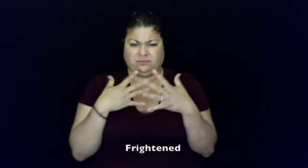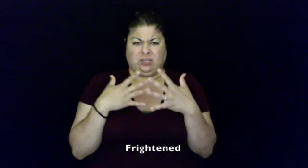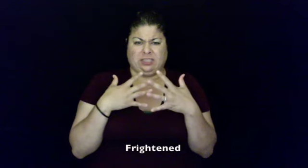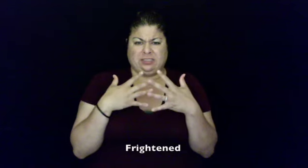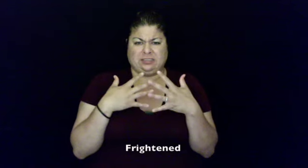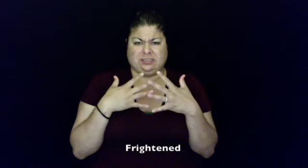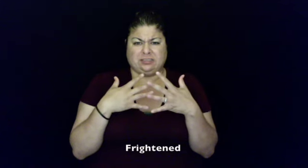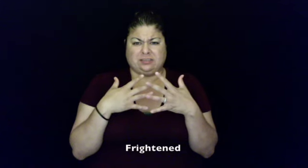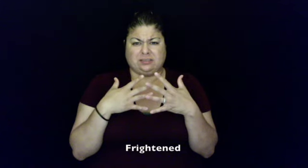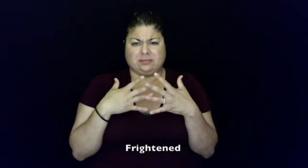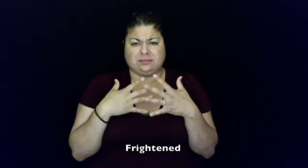Frightened.